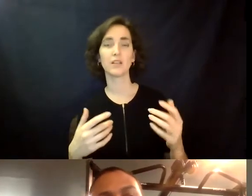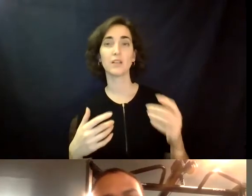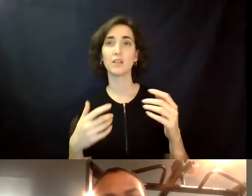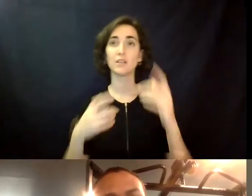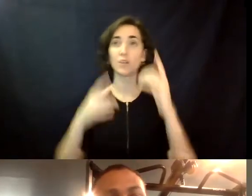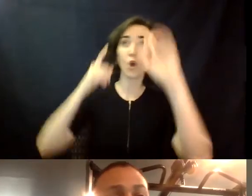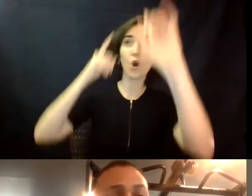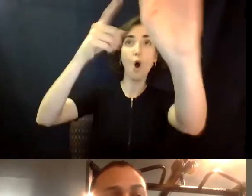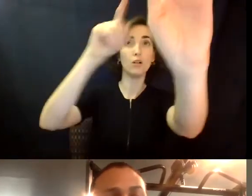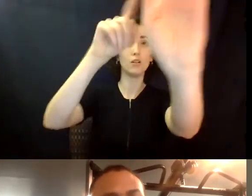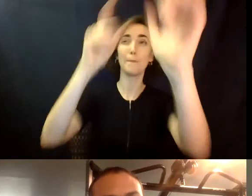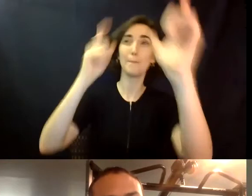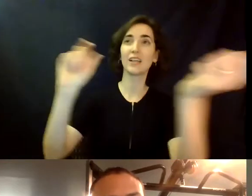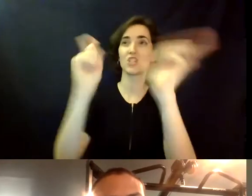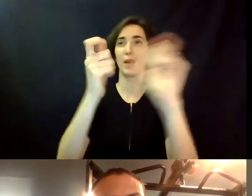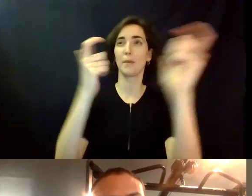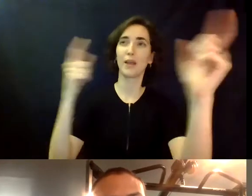bigger change and bigger goal.